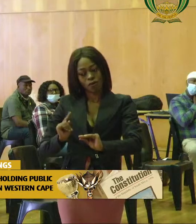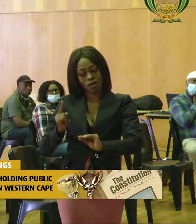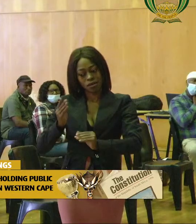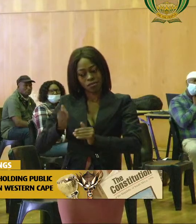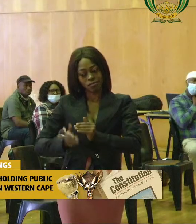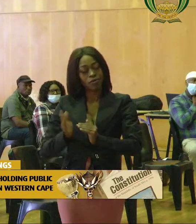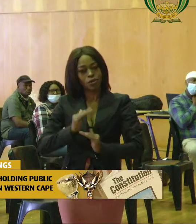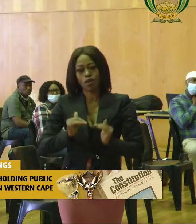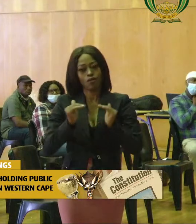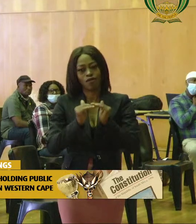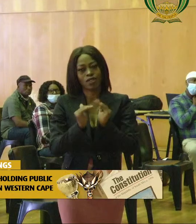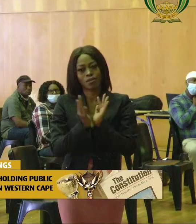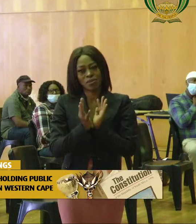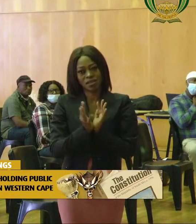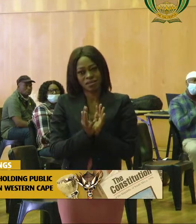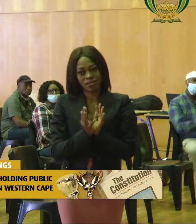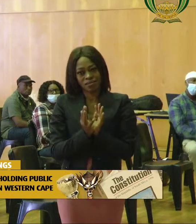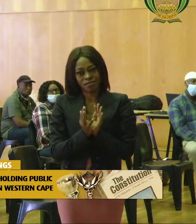not fair to the meeting.